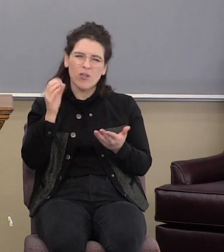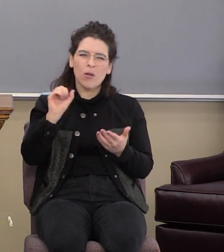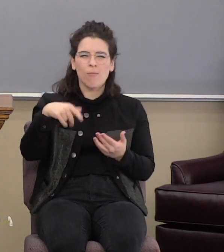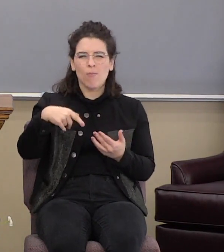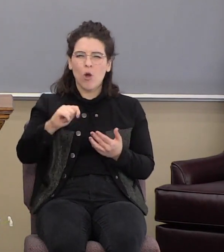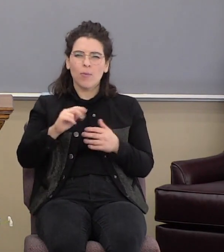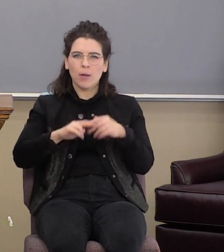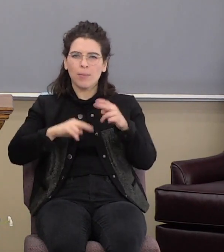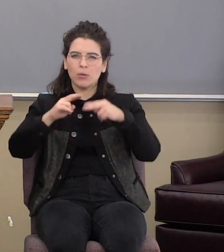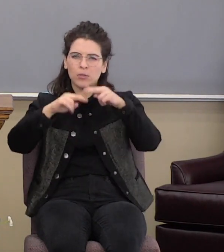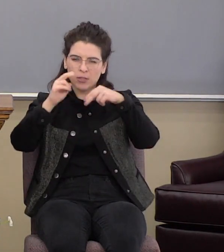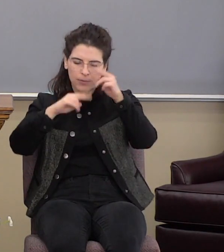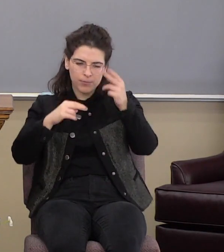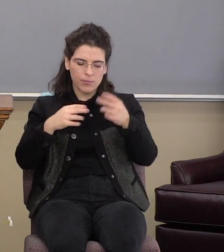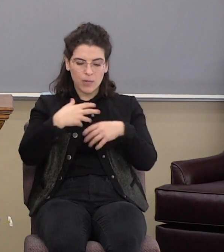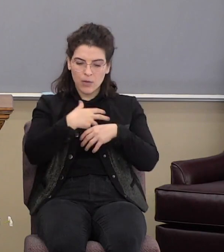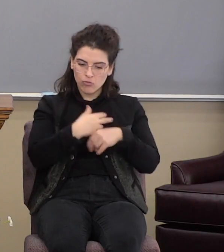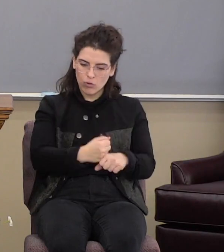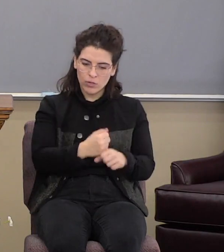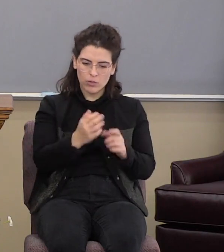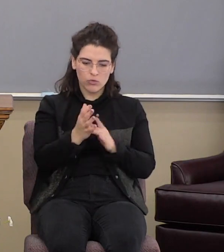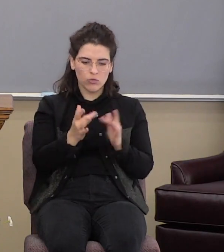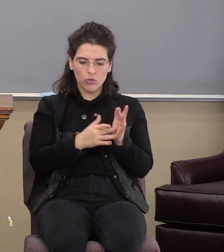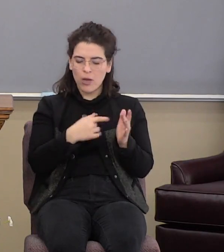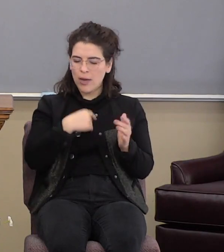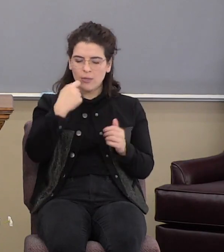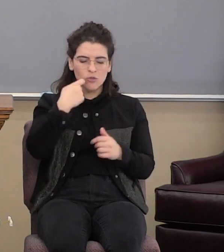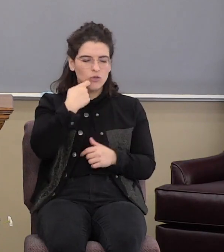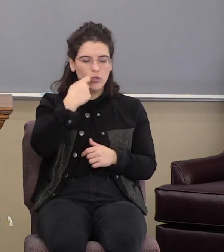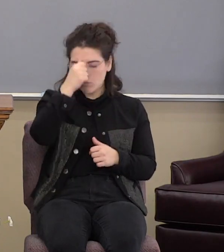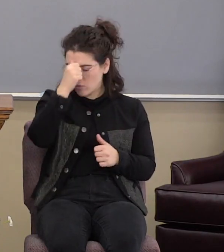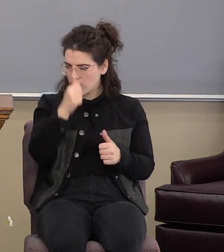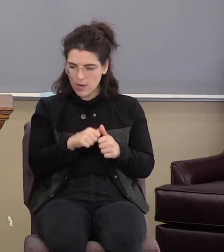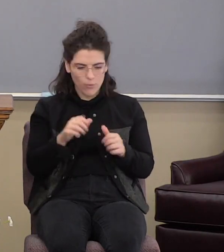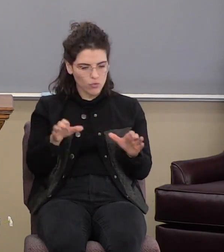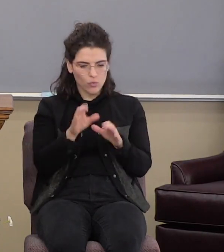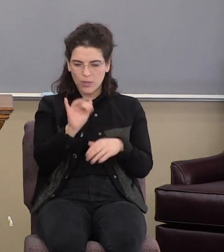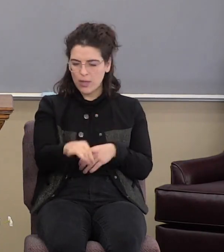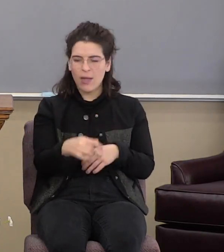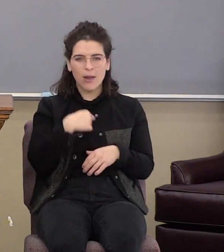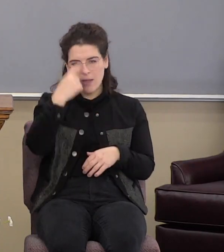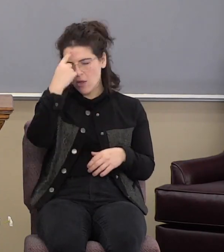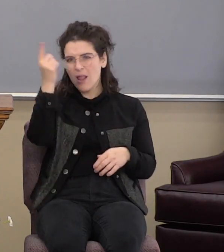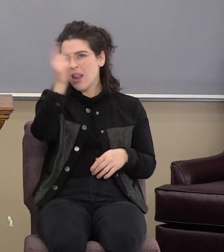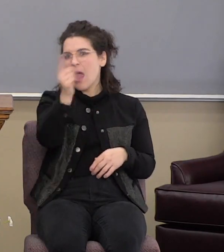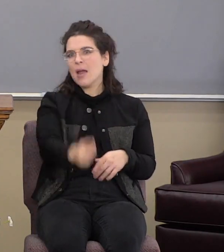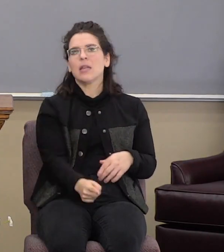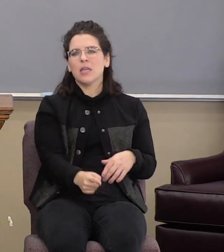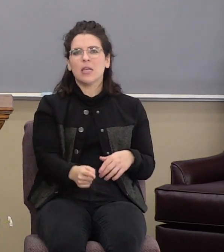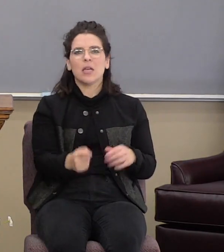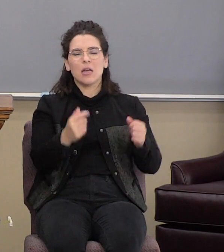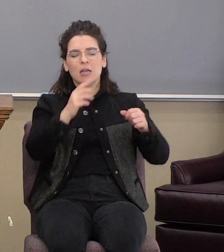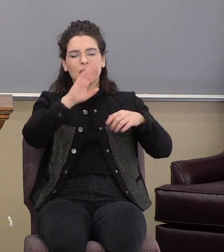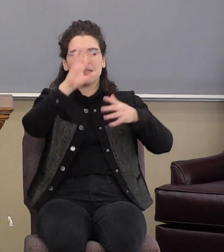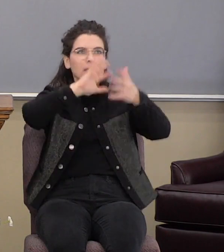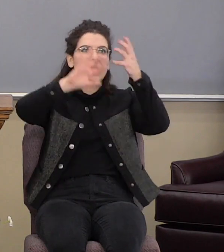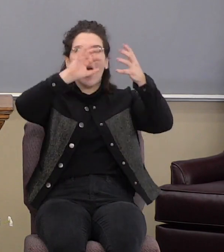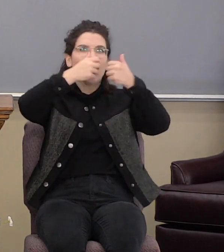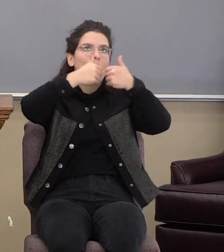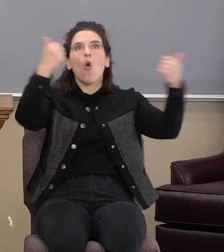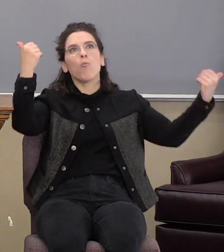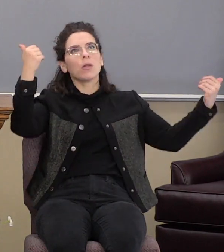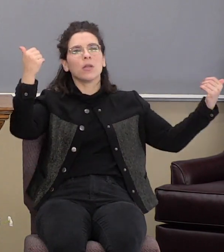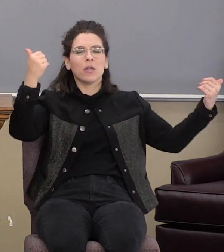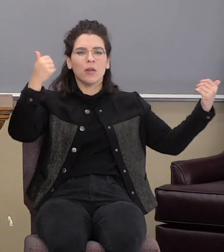anyway, I trusted Jesus. I just remember doing it. And I thought, you know, lightning. And I thought, you know, the sky was supposed to open